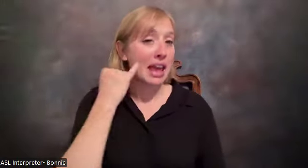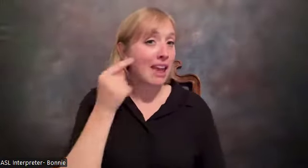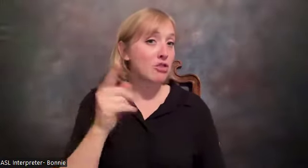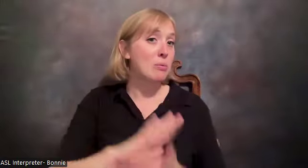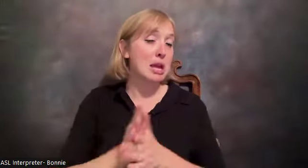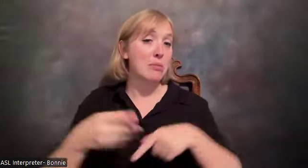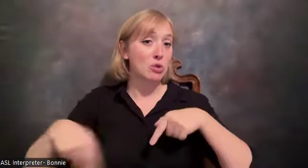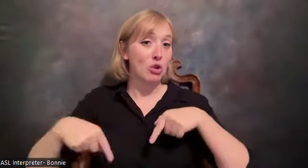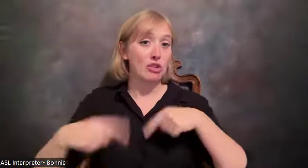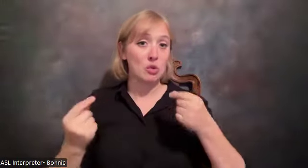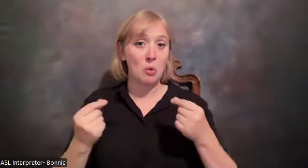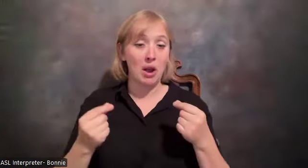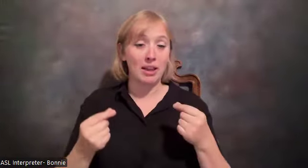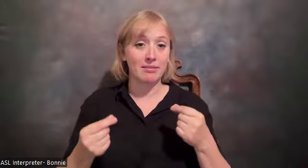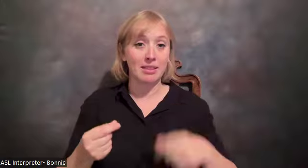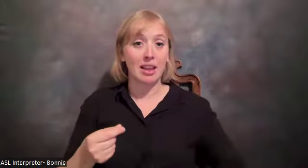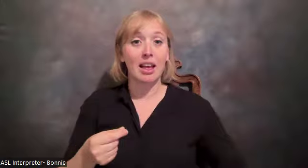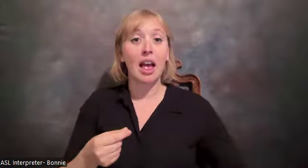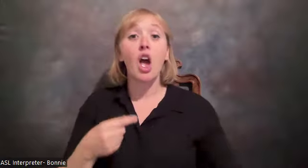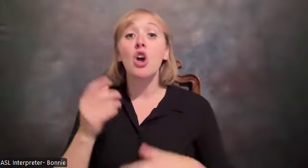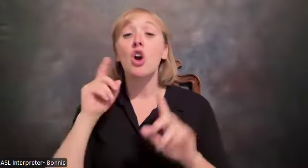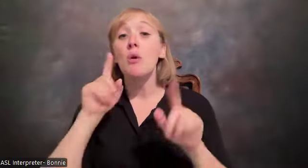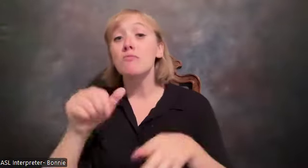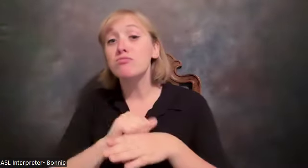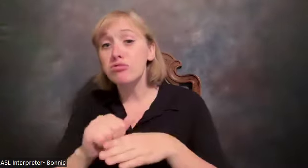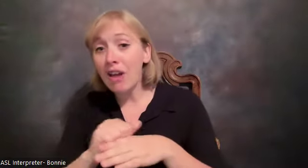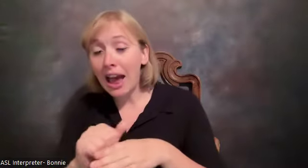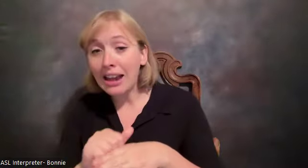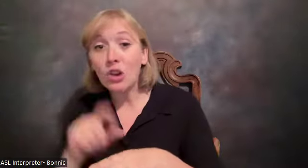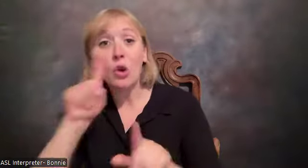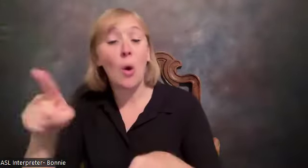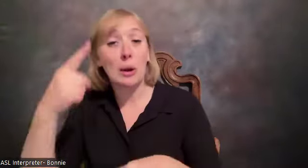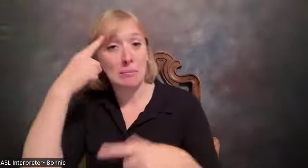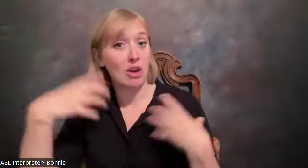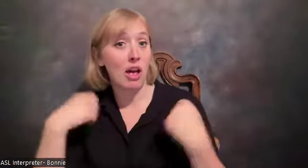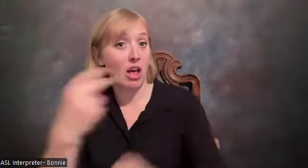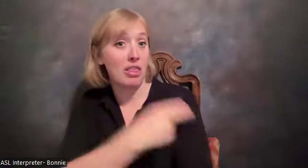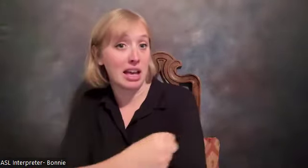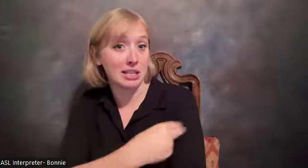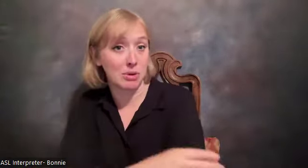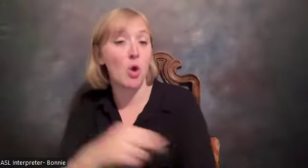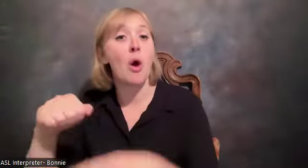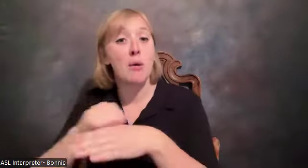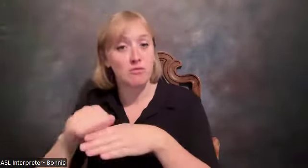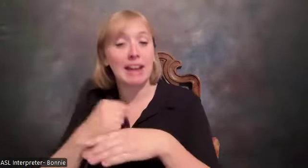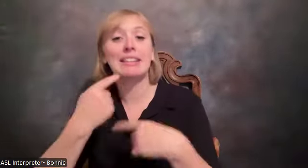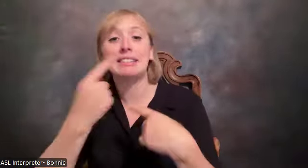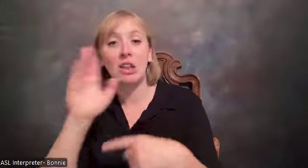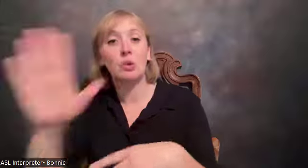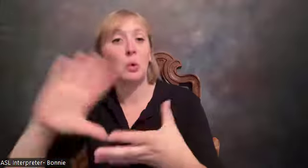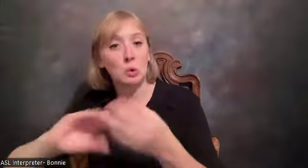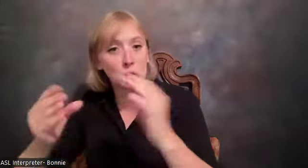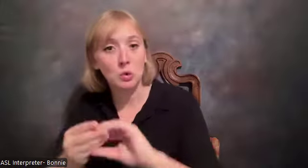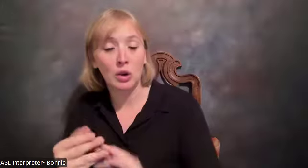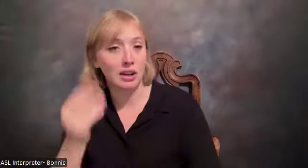doing this, go practice telling your story in the mental institution. That's where you should go practice telling your story.